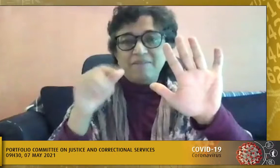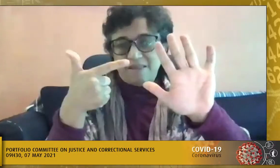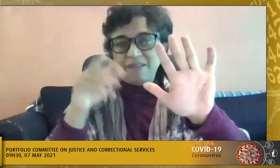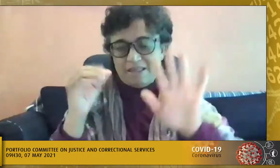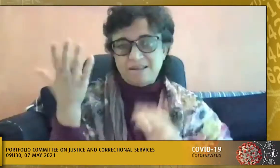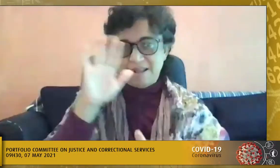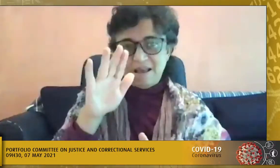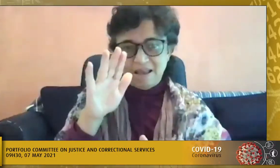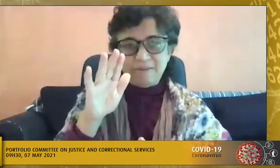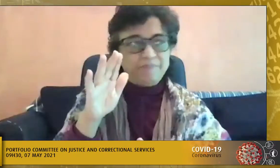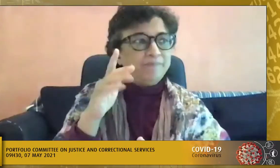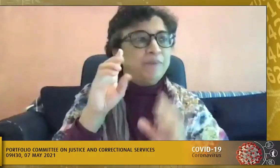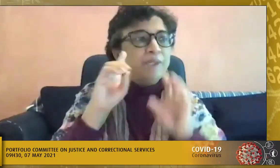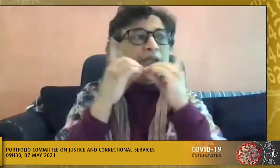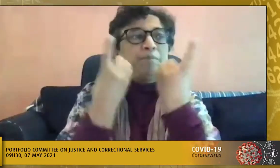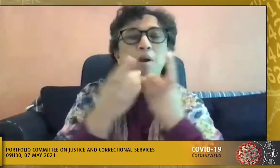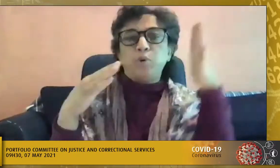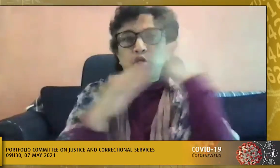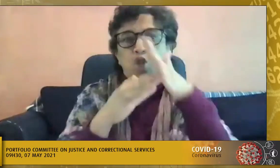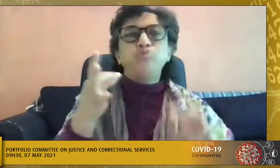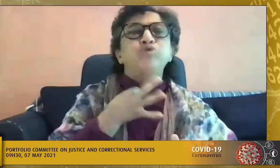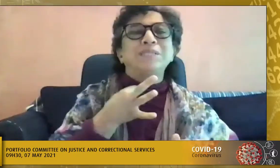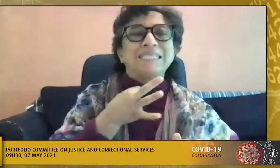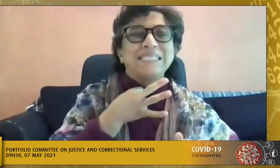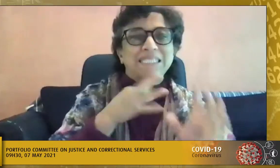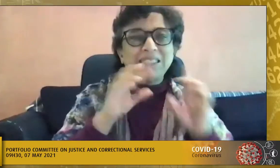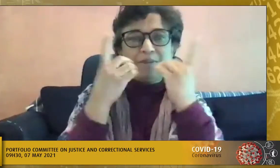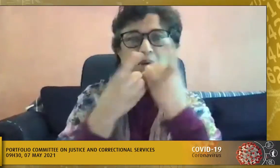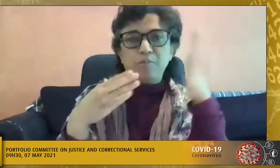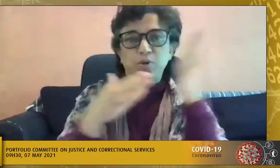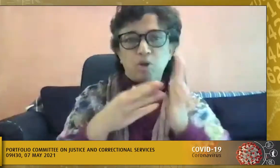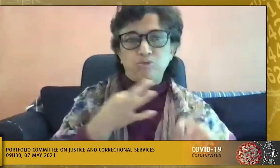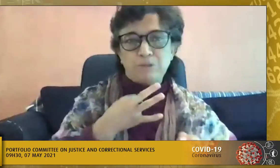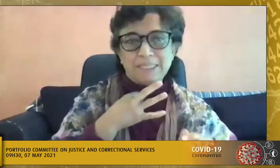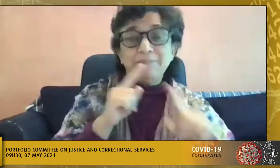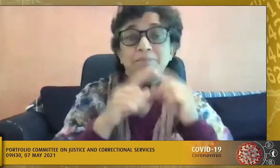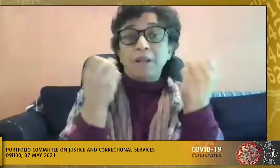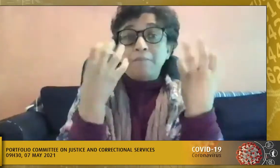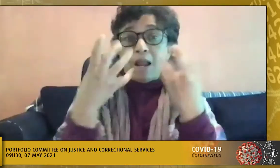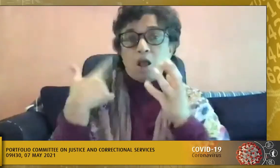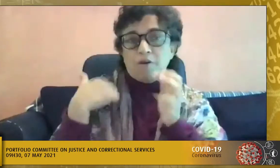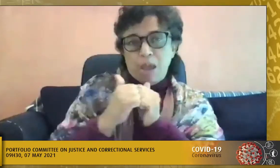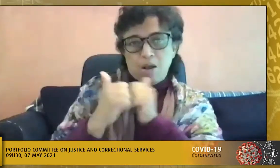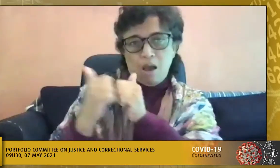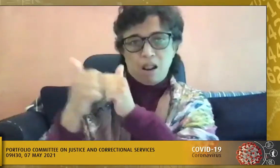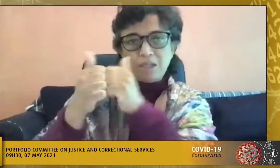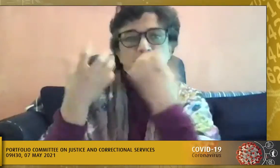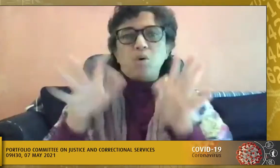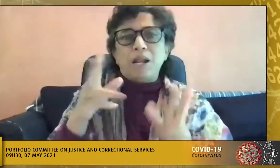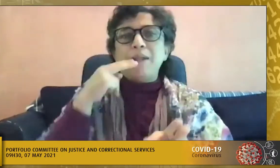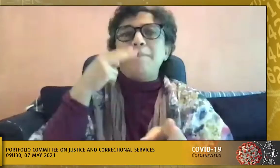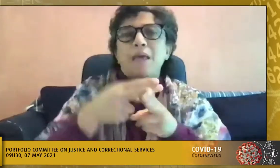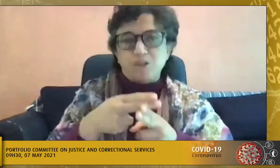70. slide 70 the Department's top risks